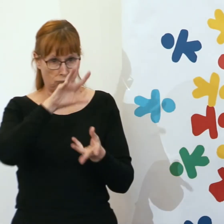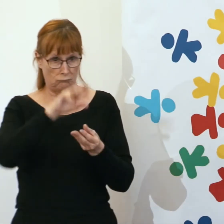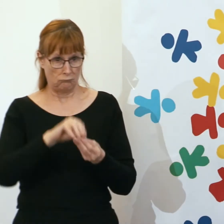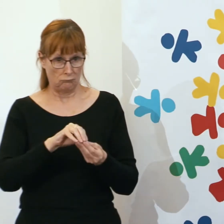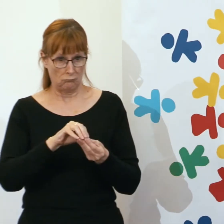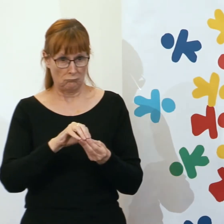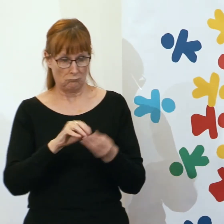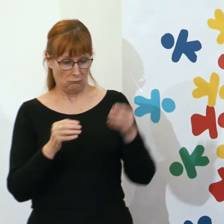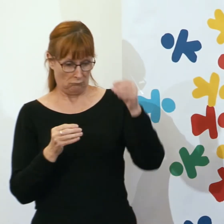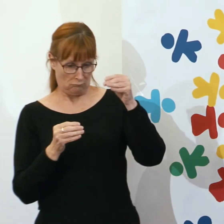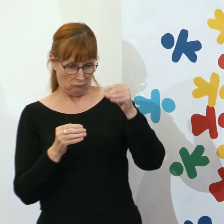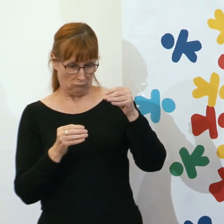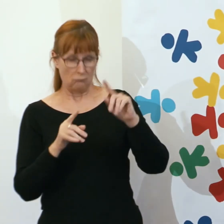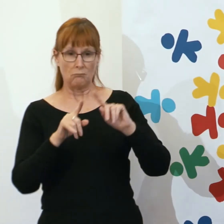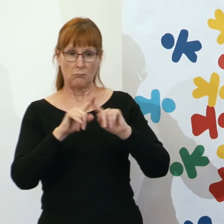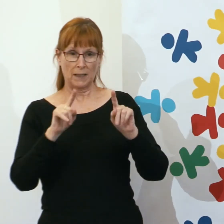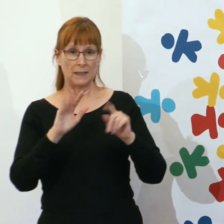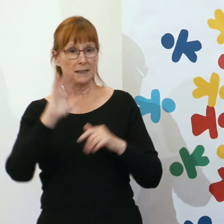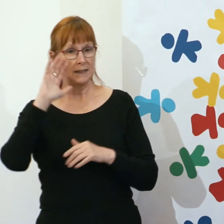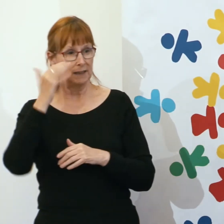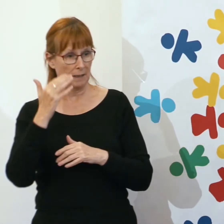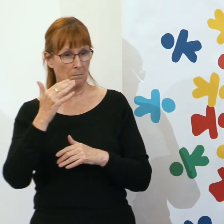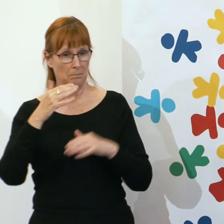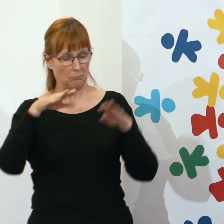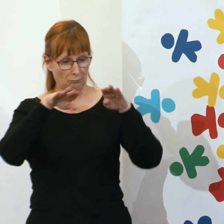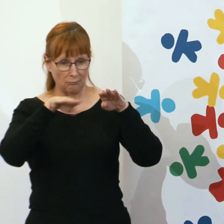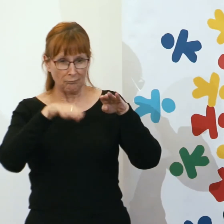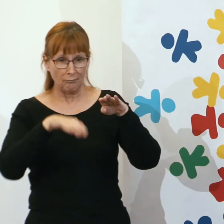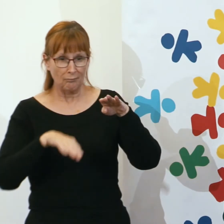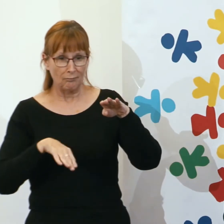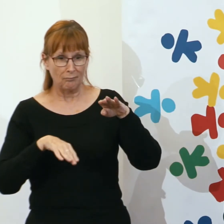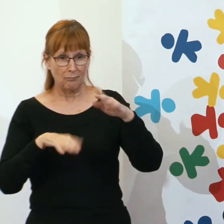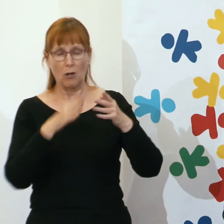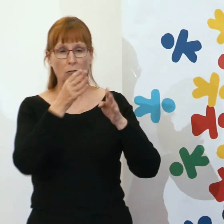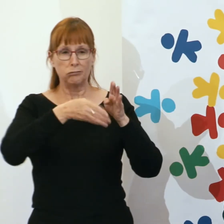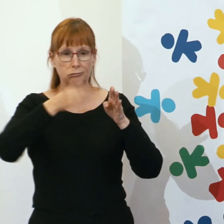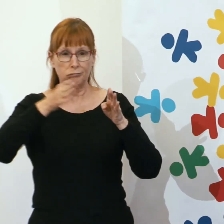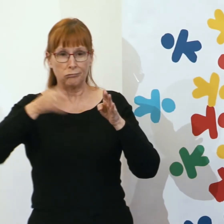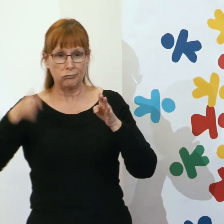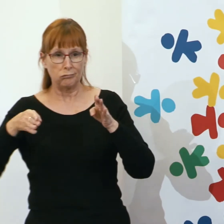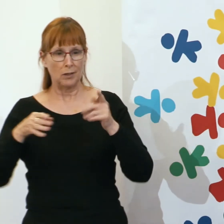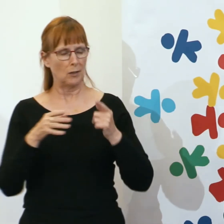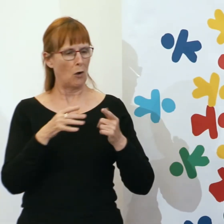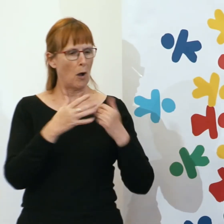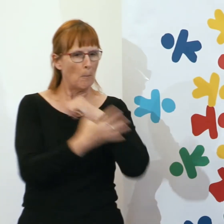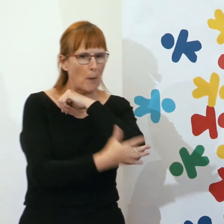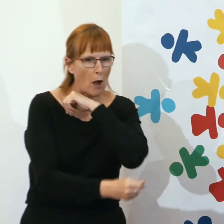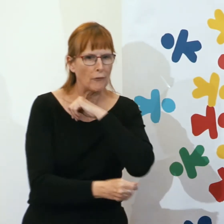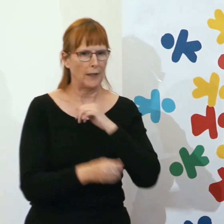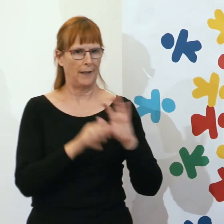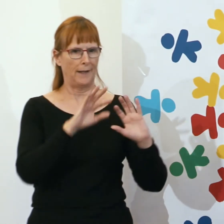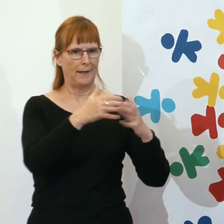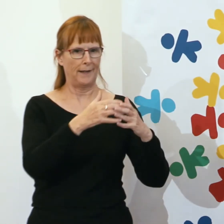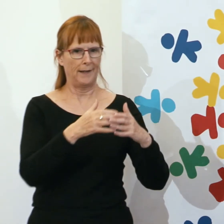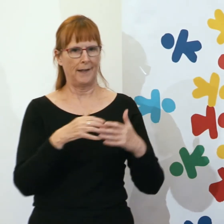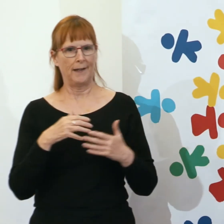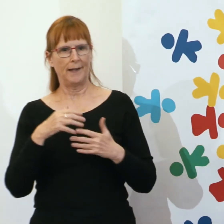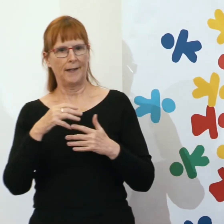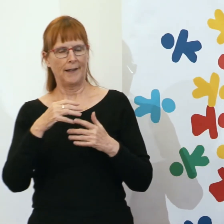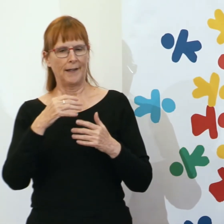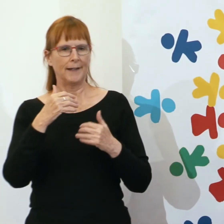they are in vertical categories: poverty, energy, infrastructure, civil society, the challenges of